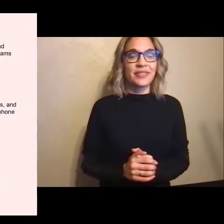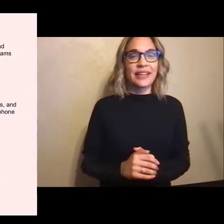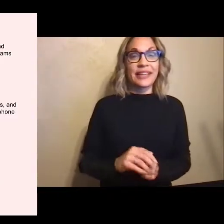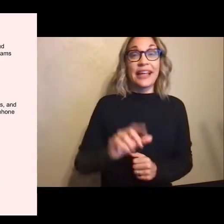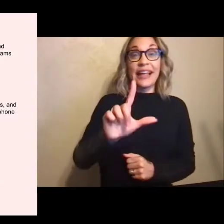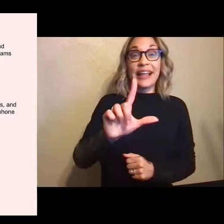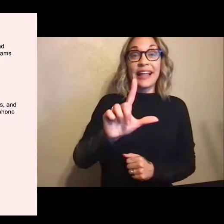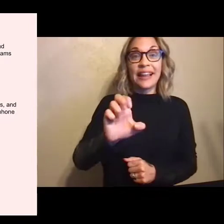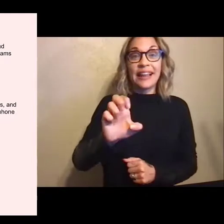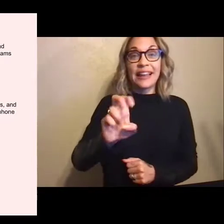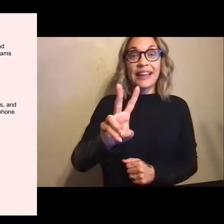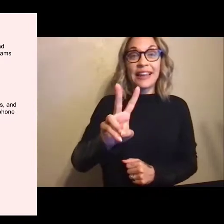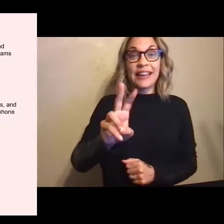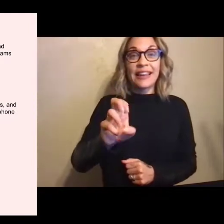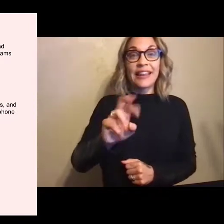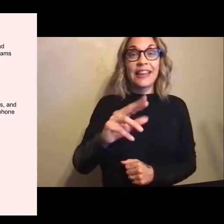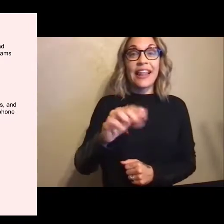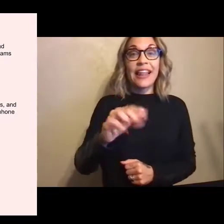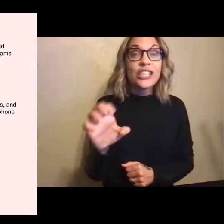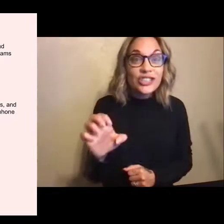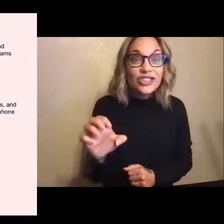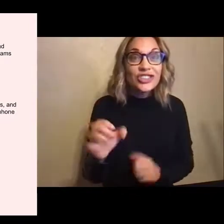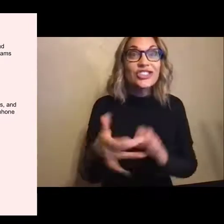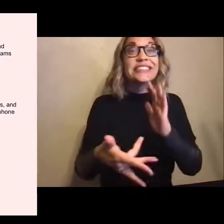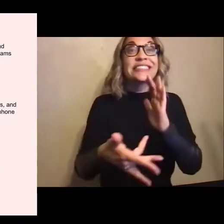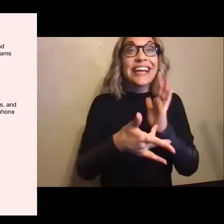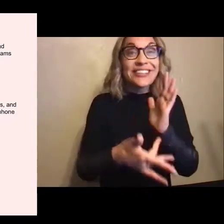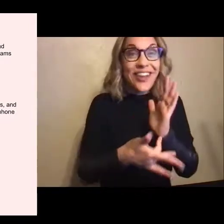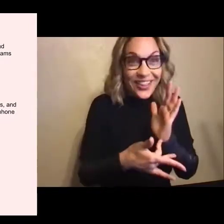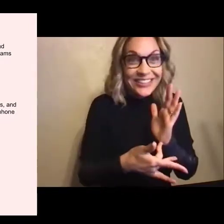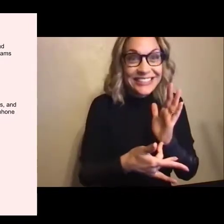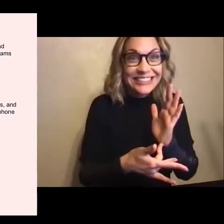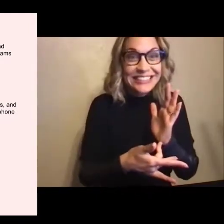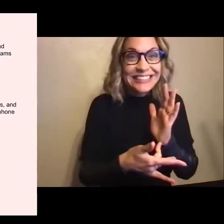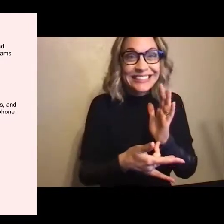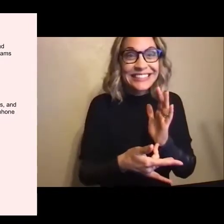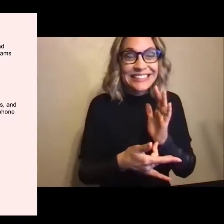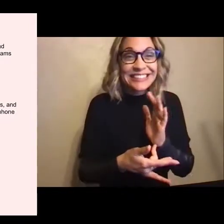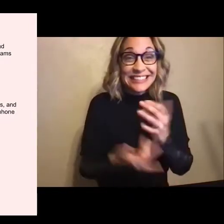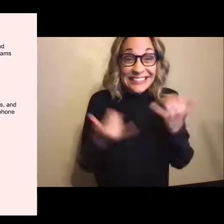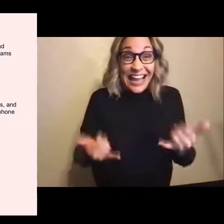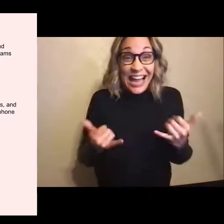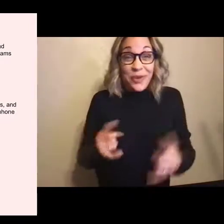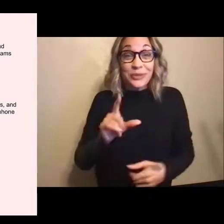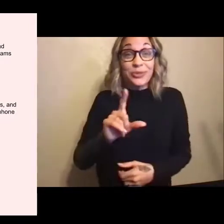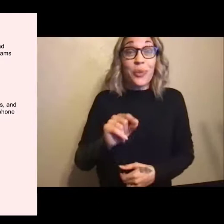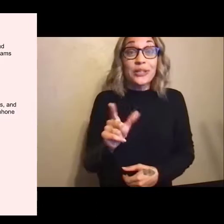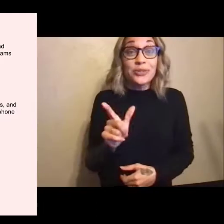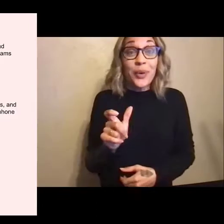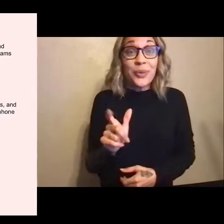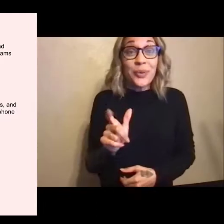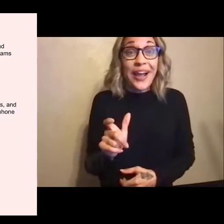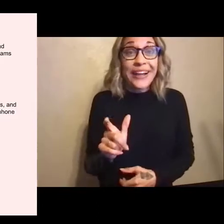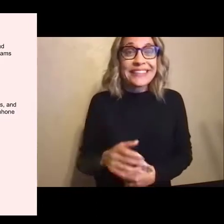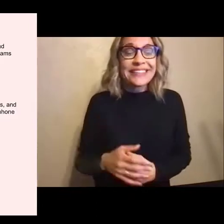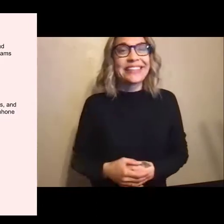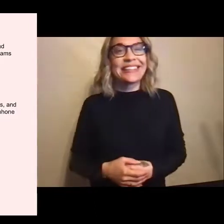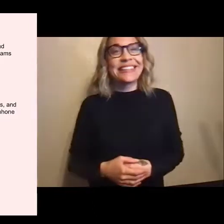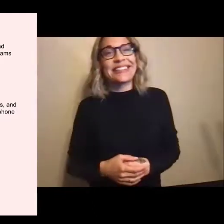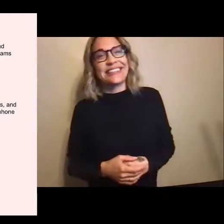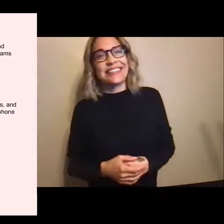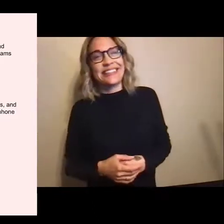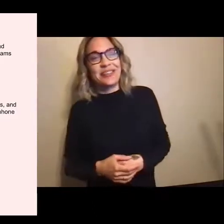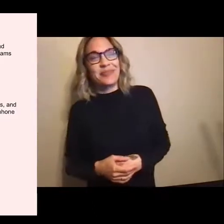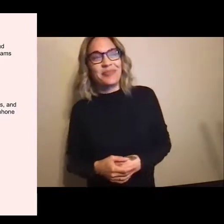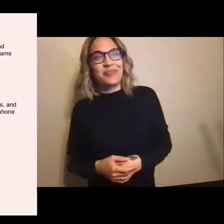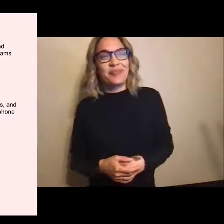Again, leverage the technology, leverage software